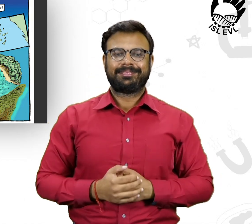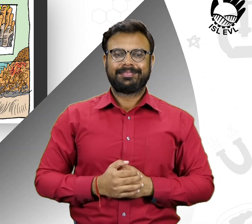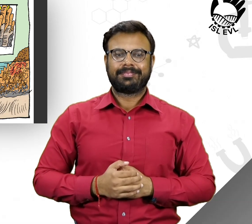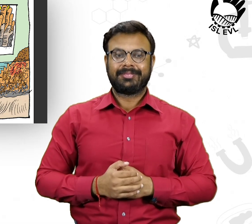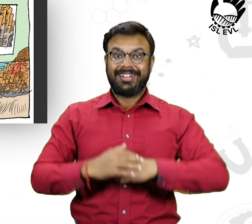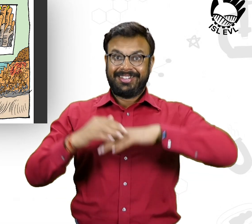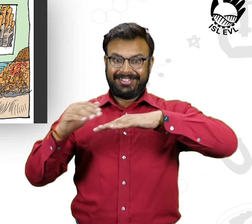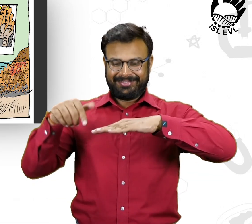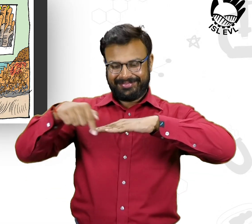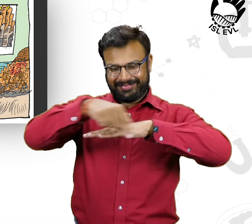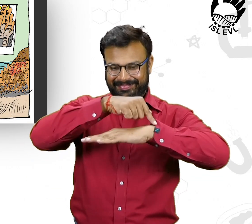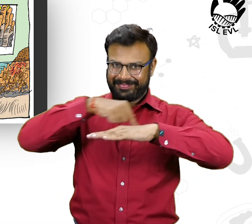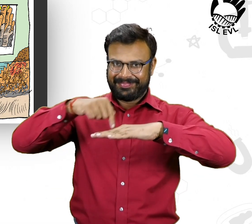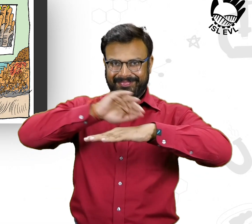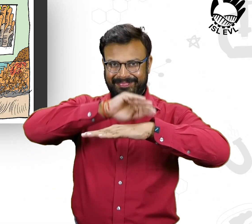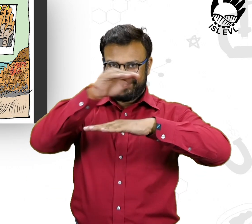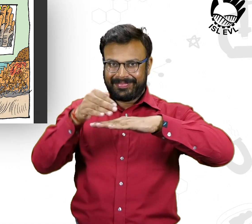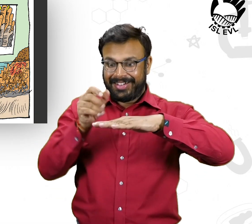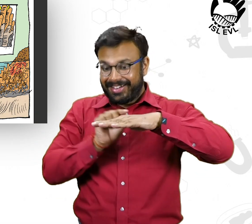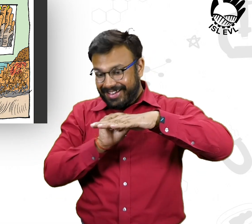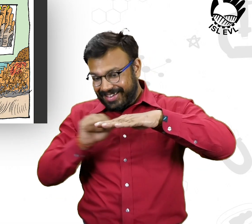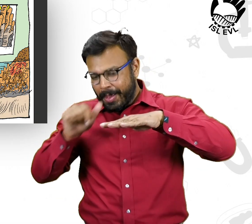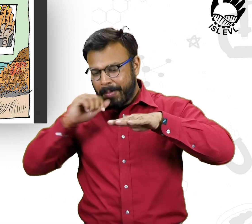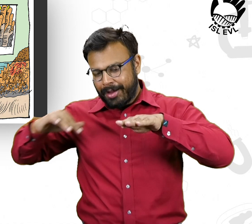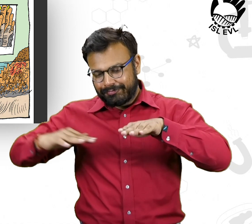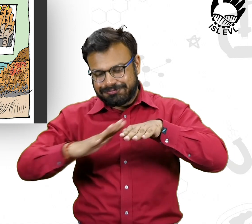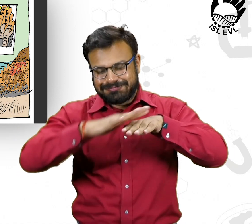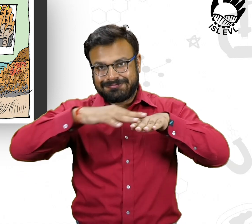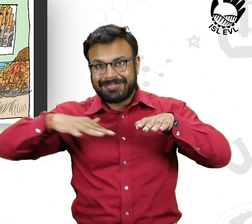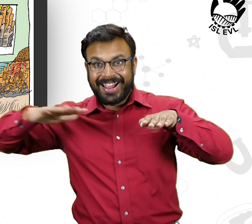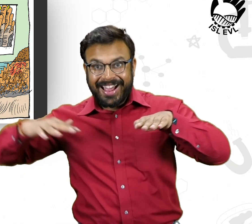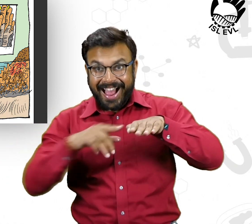growing on top of each other.